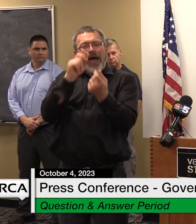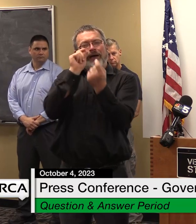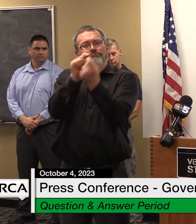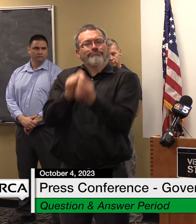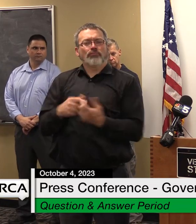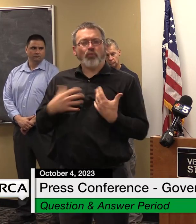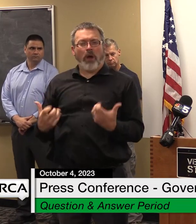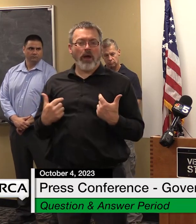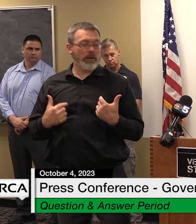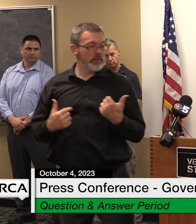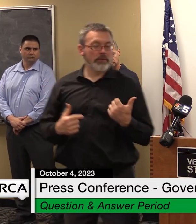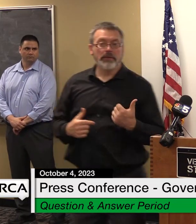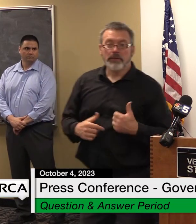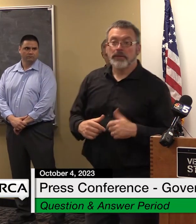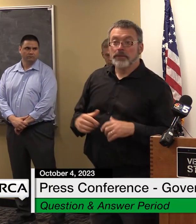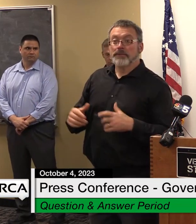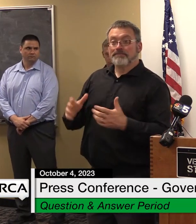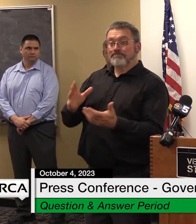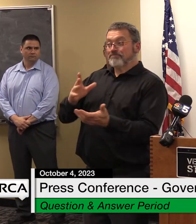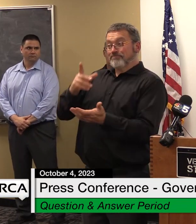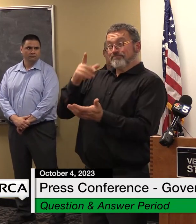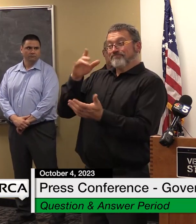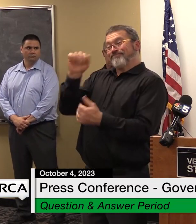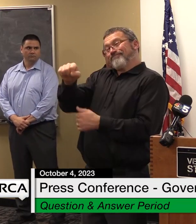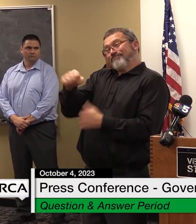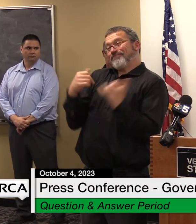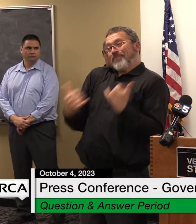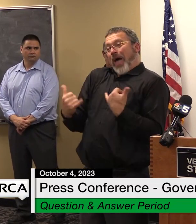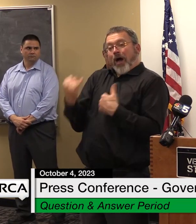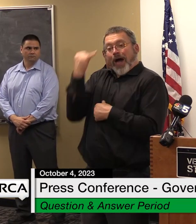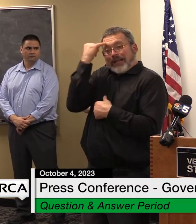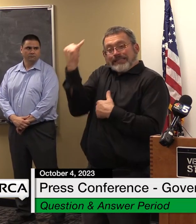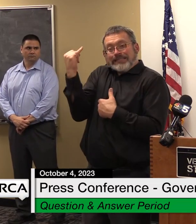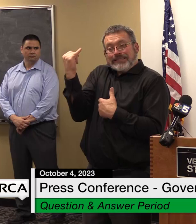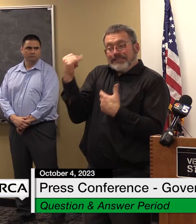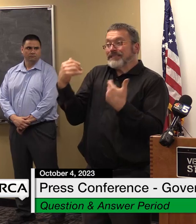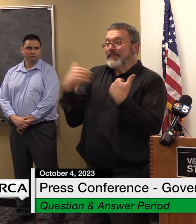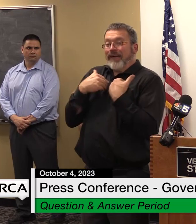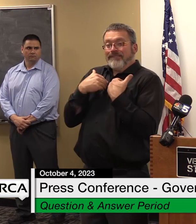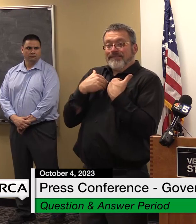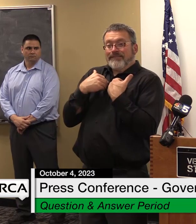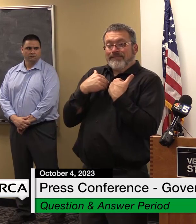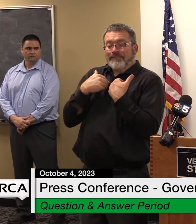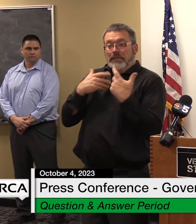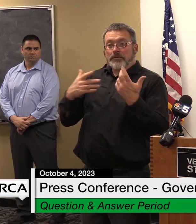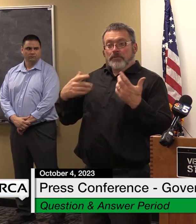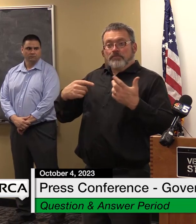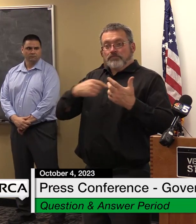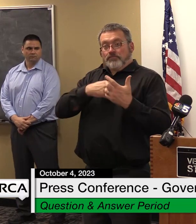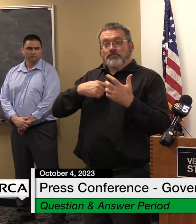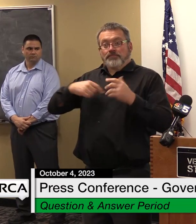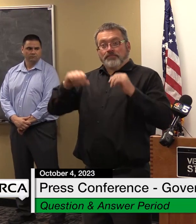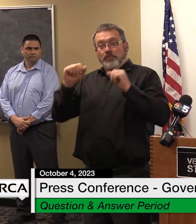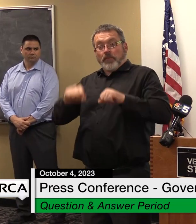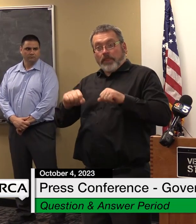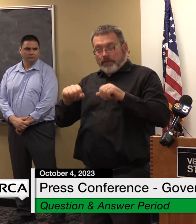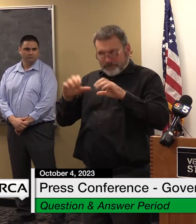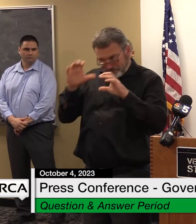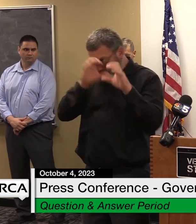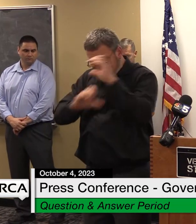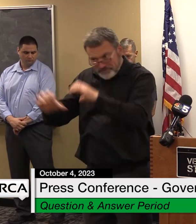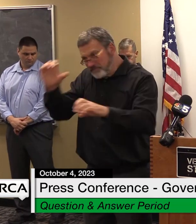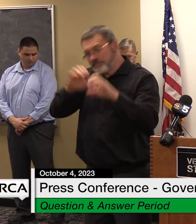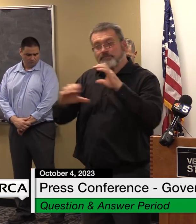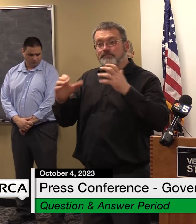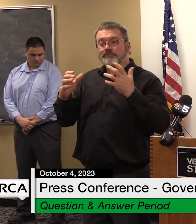without funding, it's just an idea. It's just a concept. It's something that we can continue to do, but it'll take